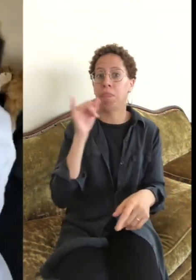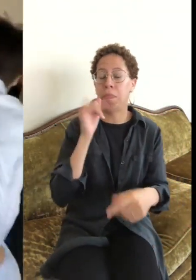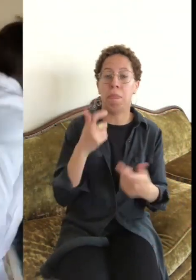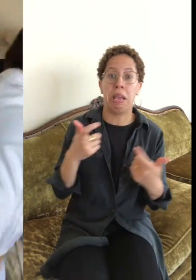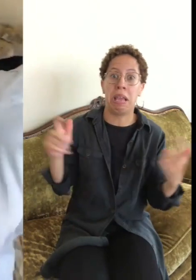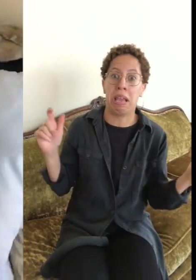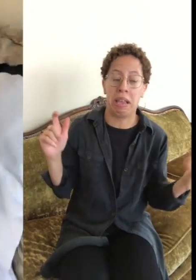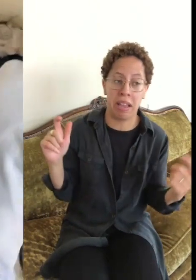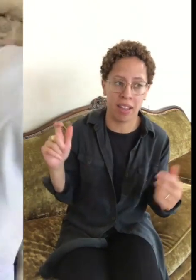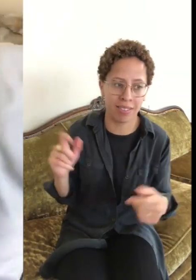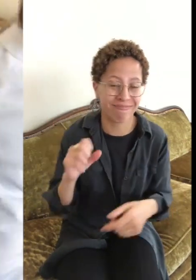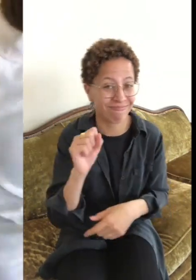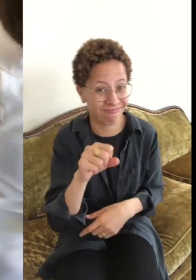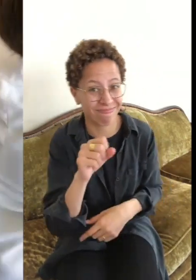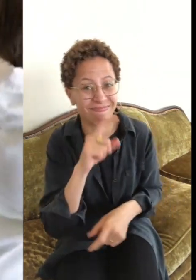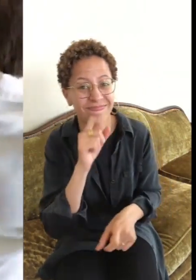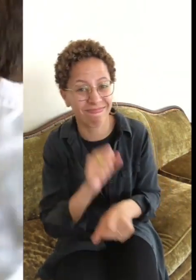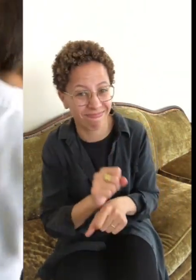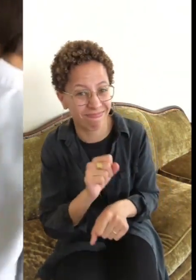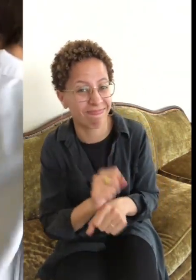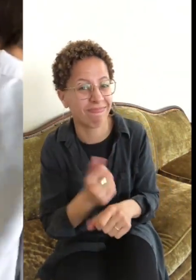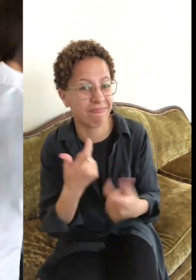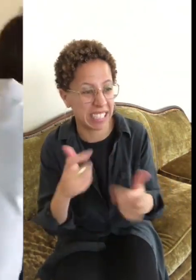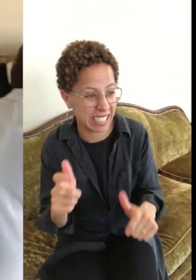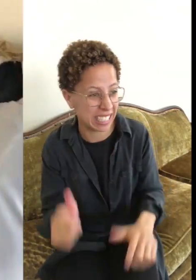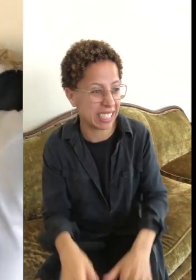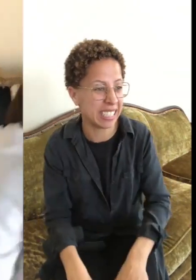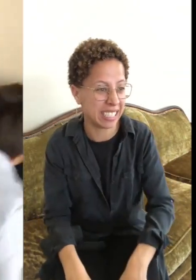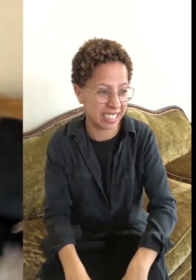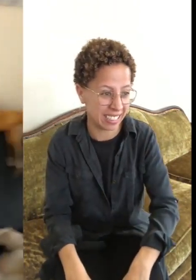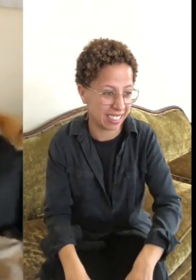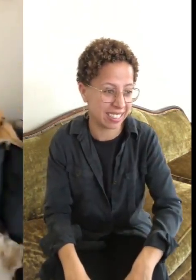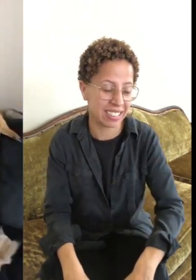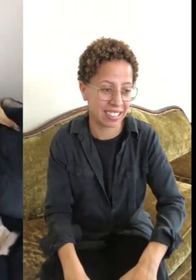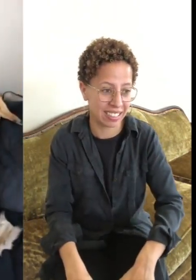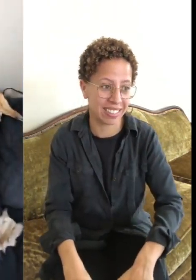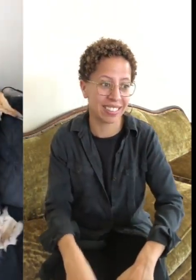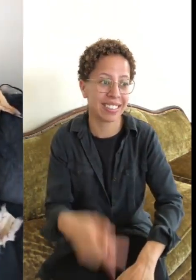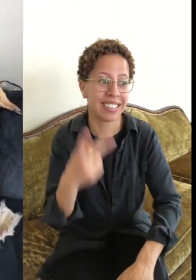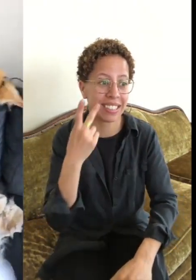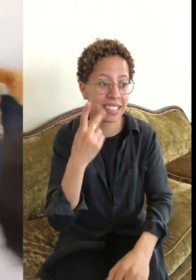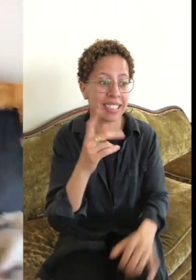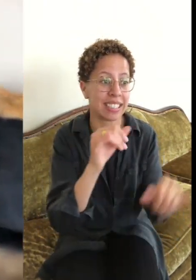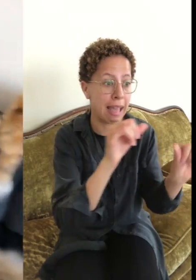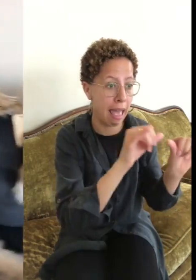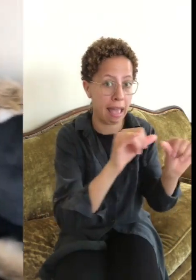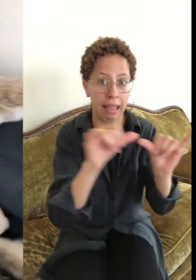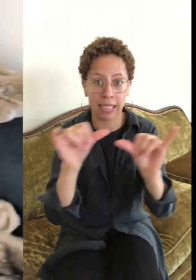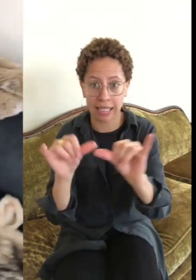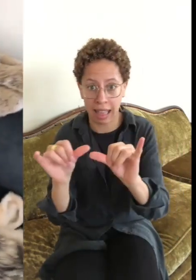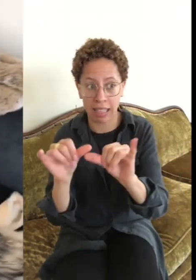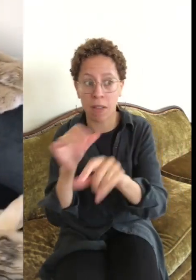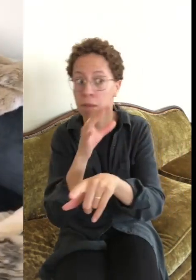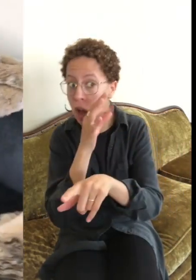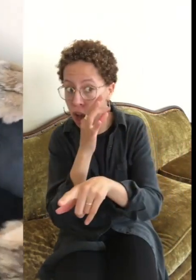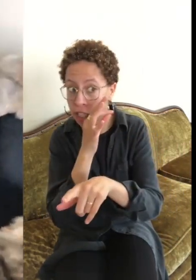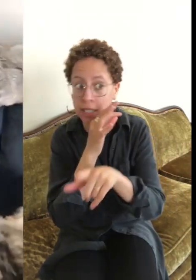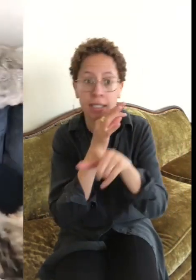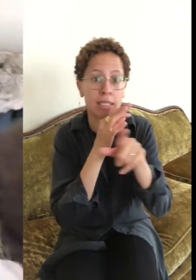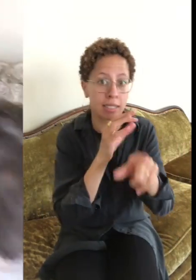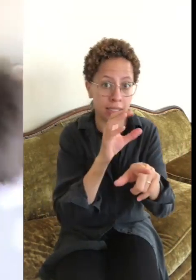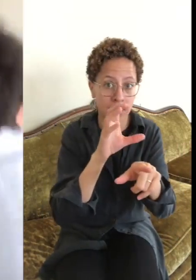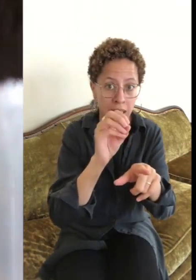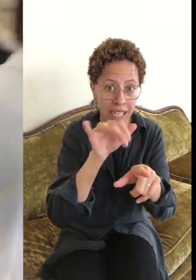quite large. So those are the sizes of the I fox, think this is like, the coyote. I think